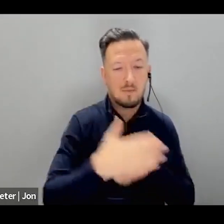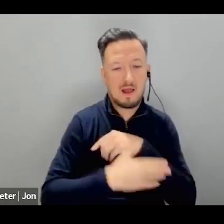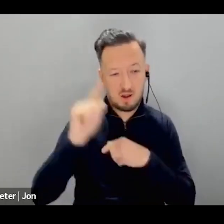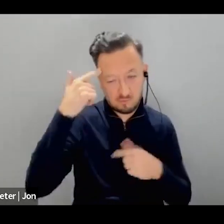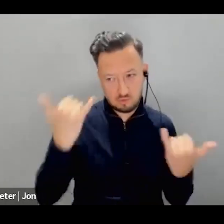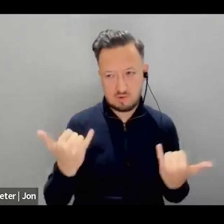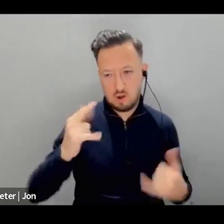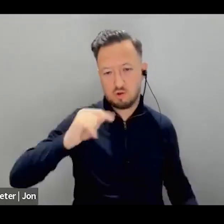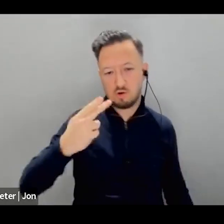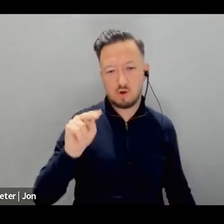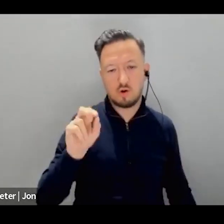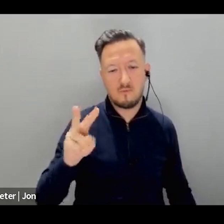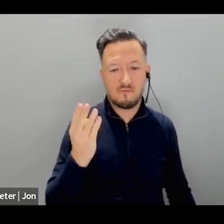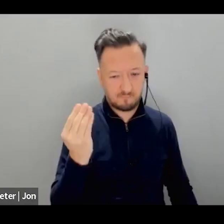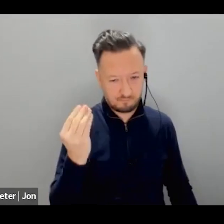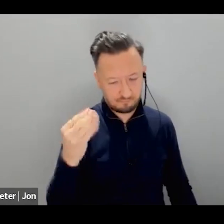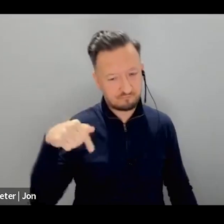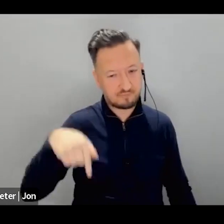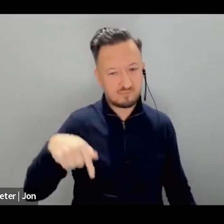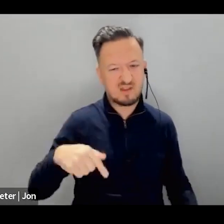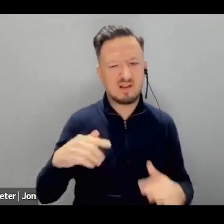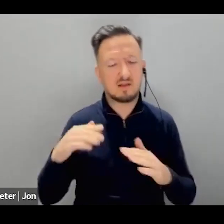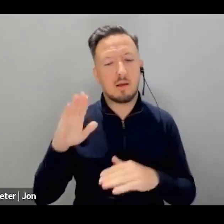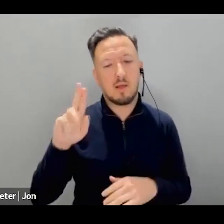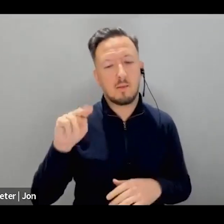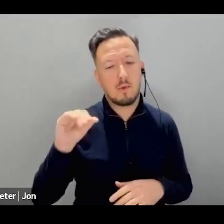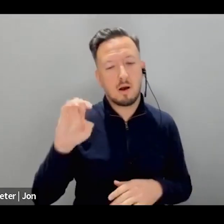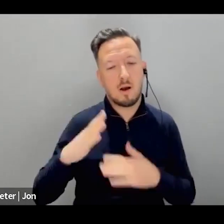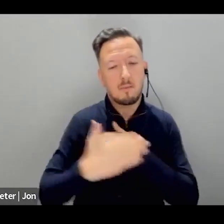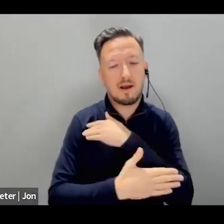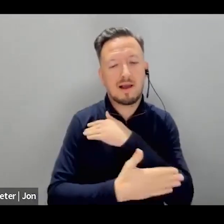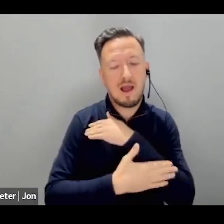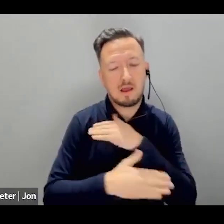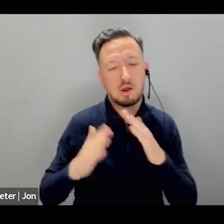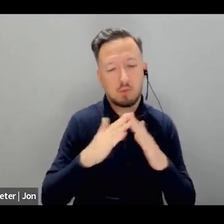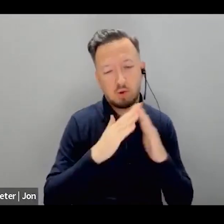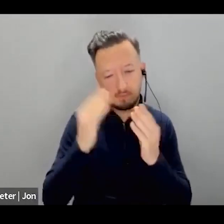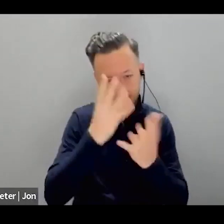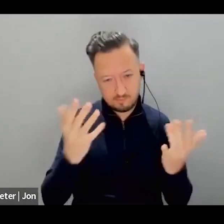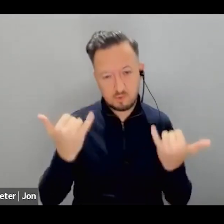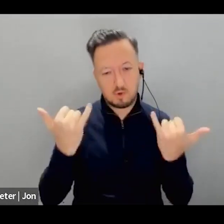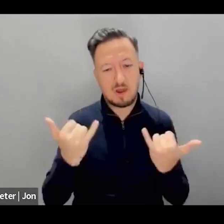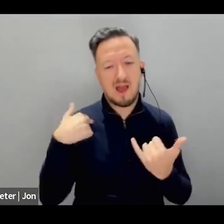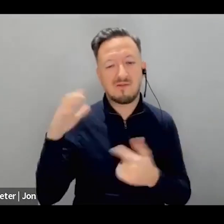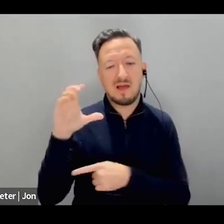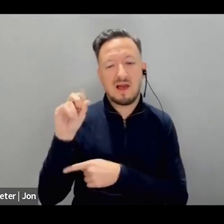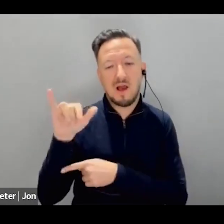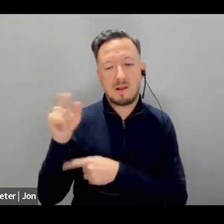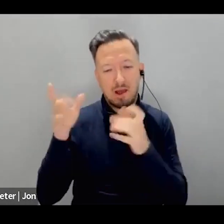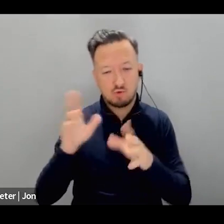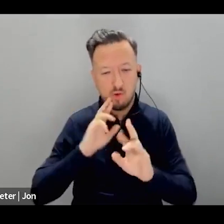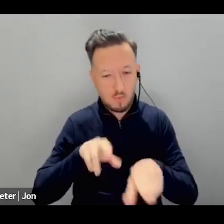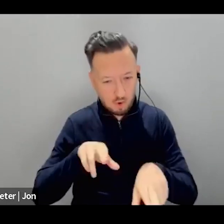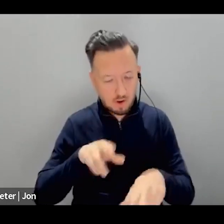14th, and this is your Buncombe County Community Briefing. Today, we will hear the county manager's report, as well as have